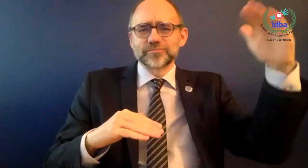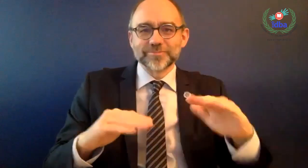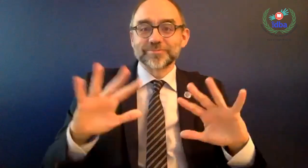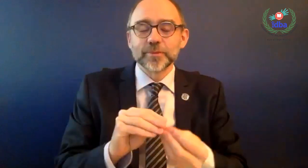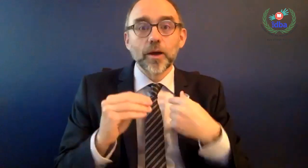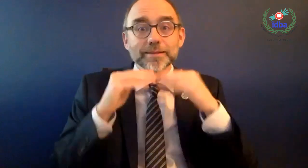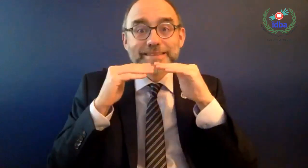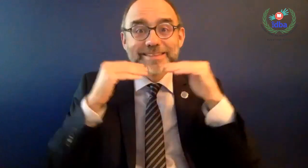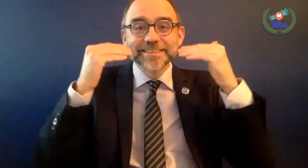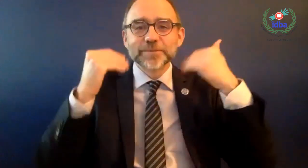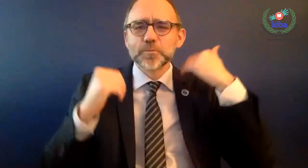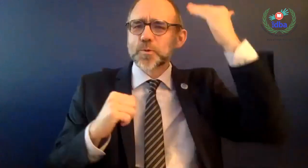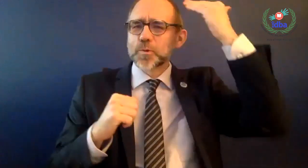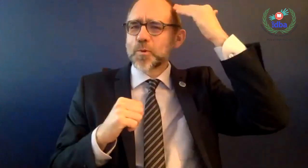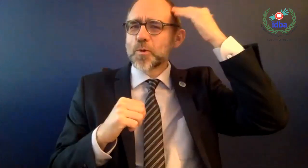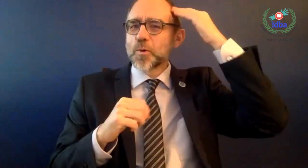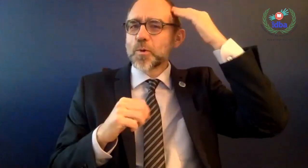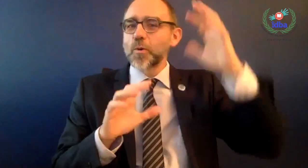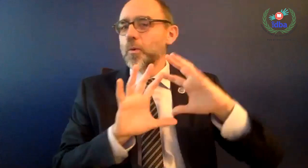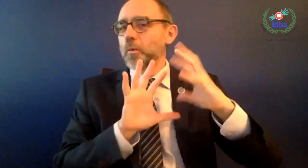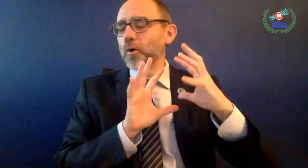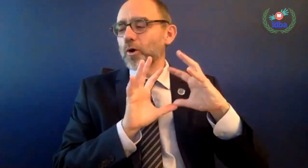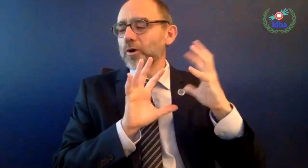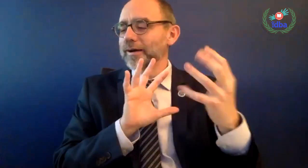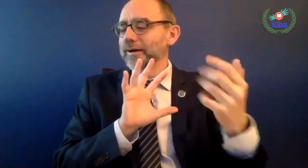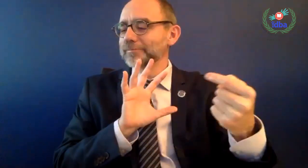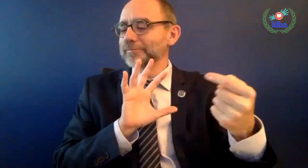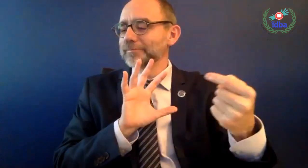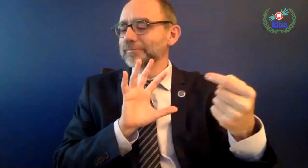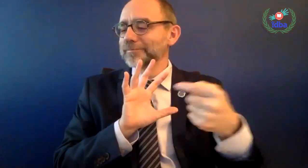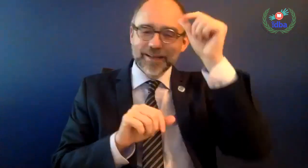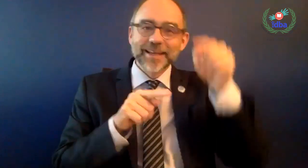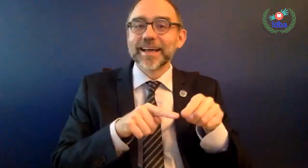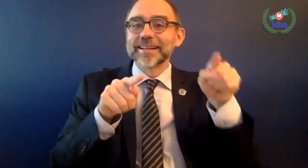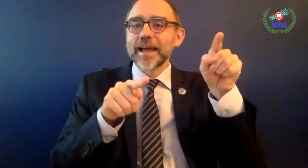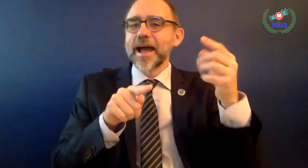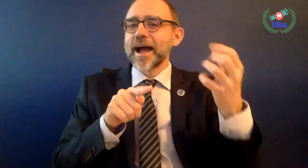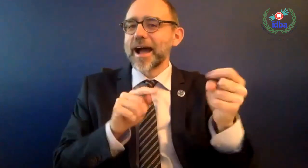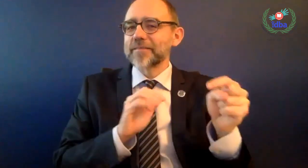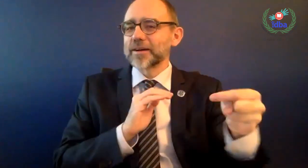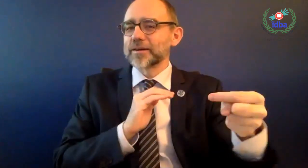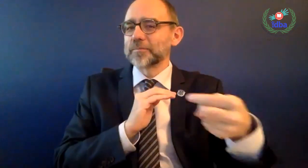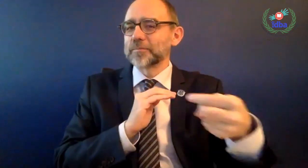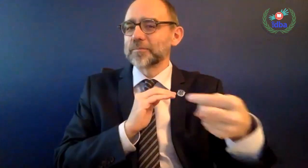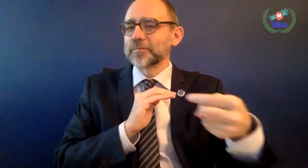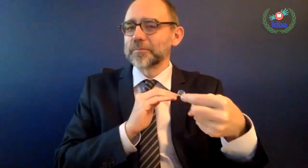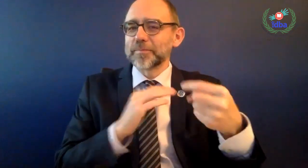have got 600 students from all over India, or that brings a smile on my face. So I know